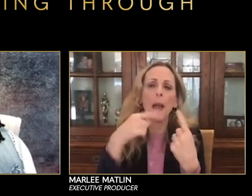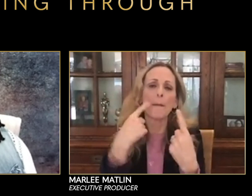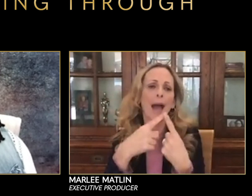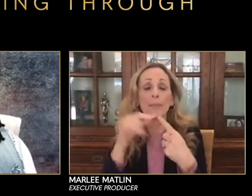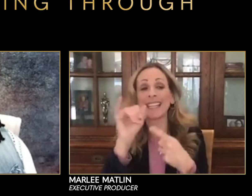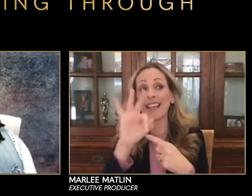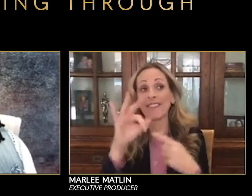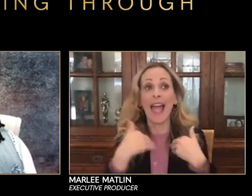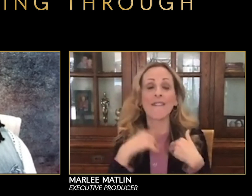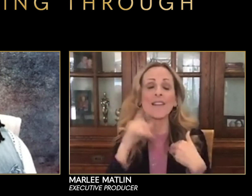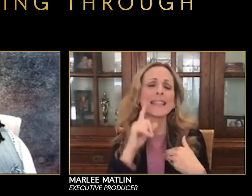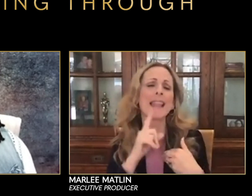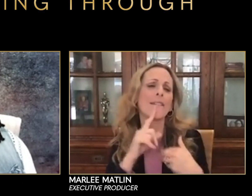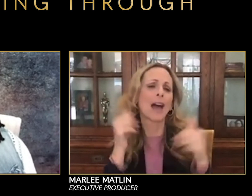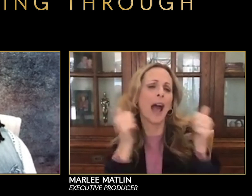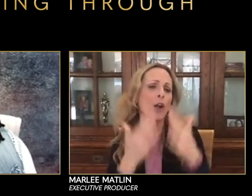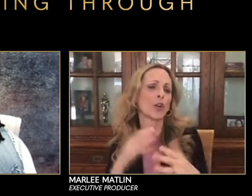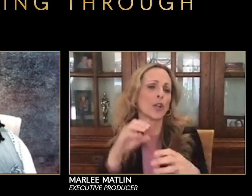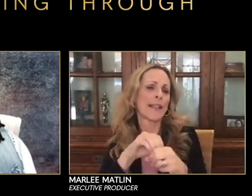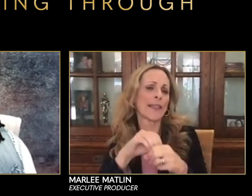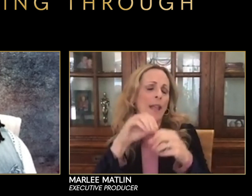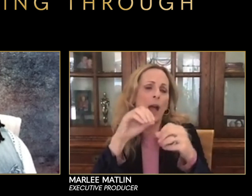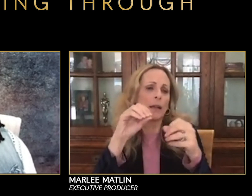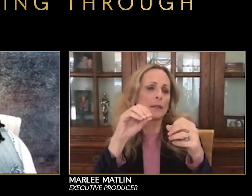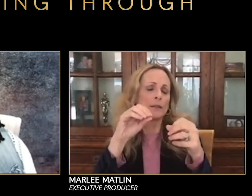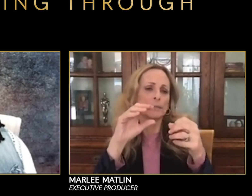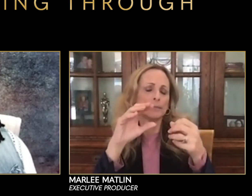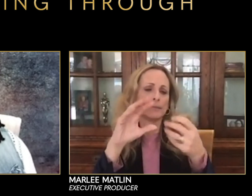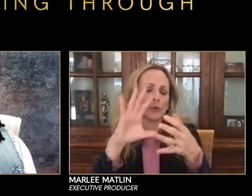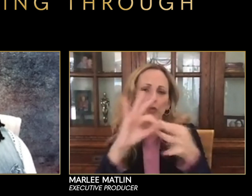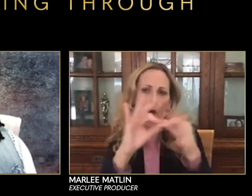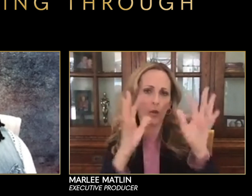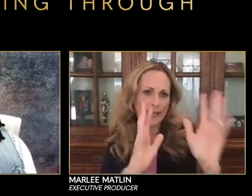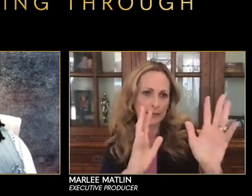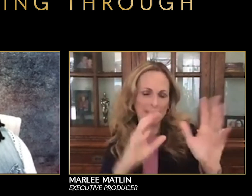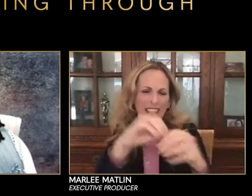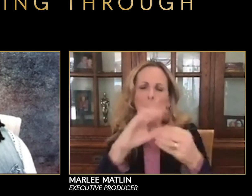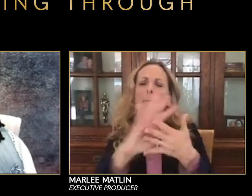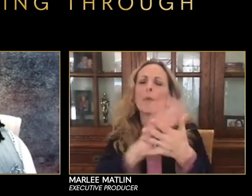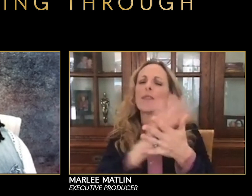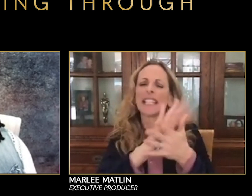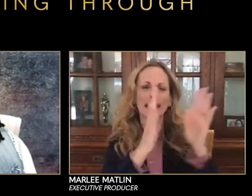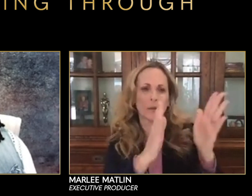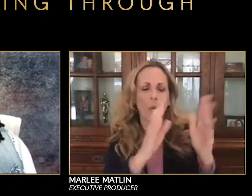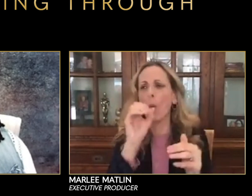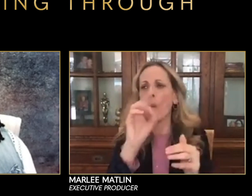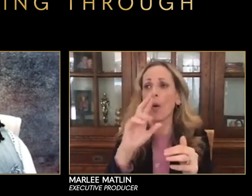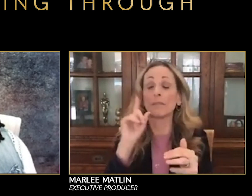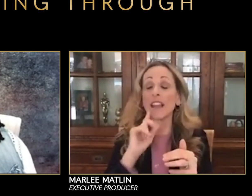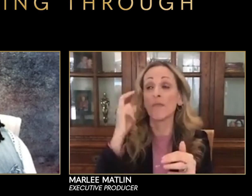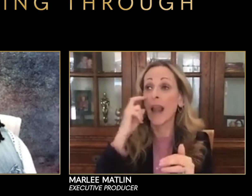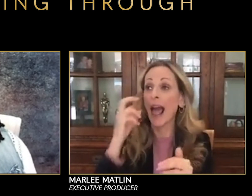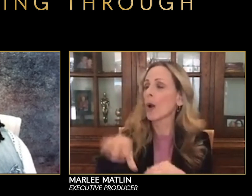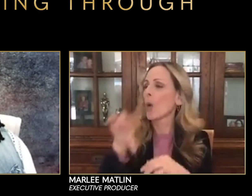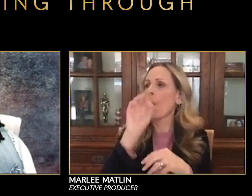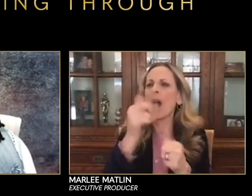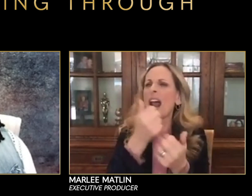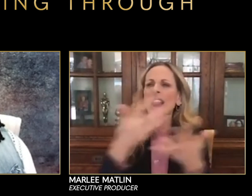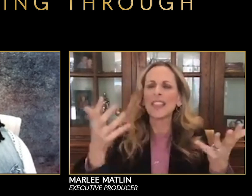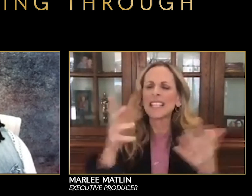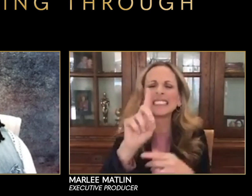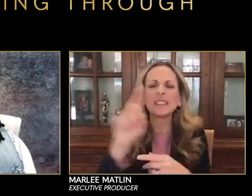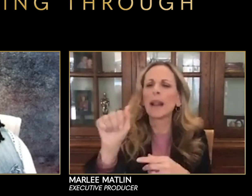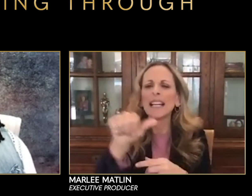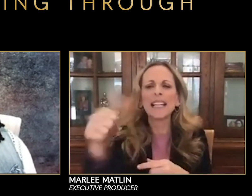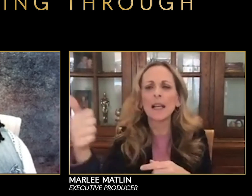there's always stories that are about, if you have a character who is deaf or a character who is blind in a film, in a movie, for example, or